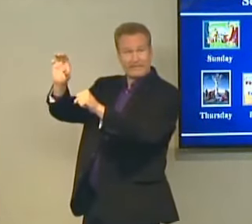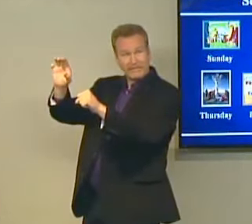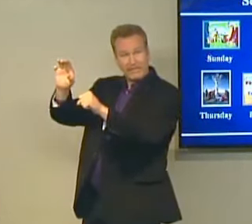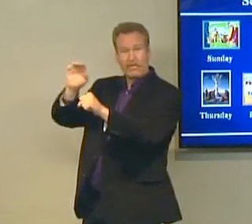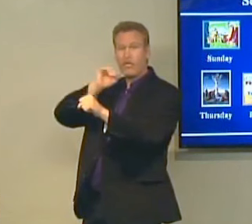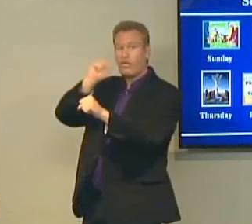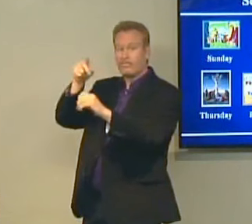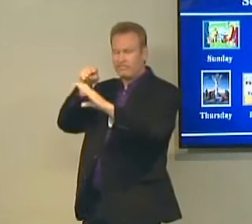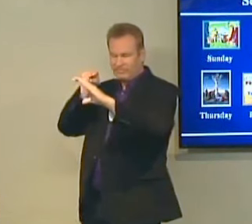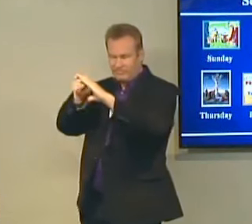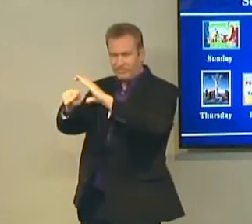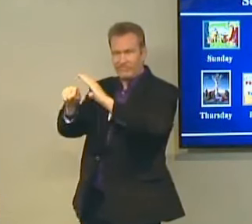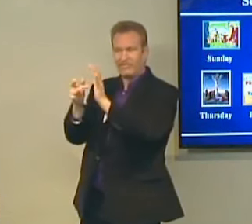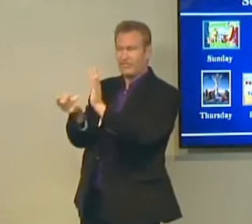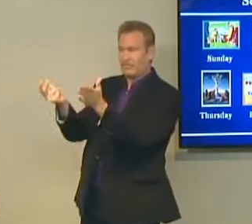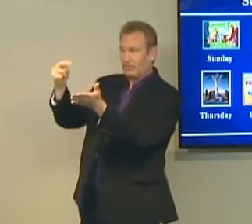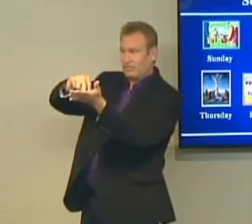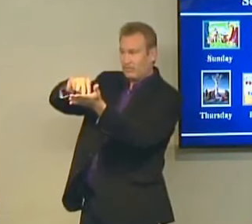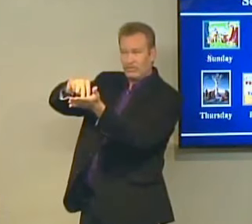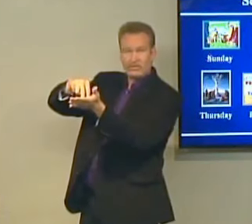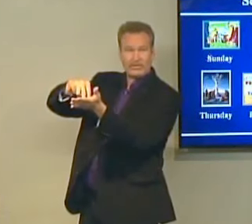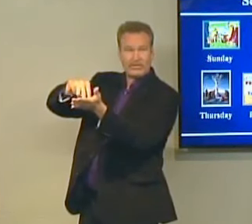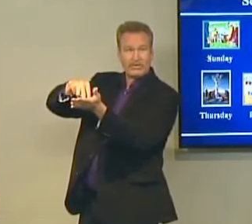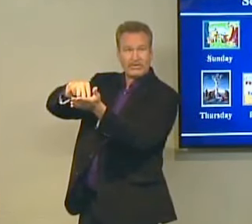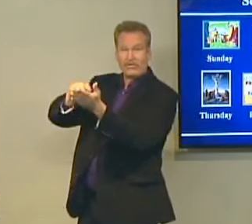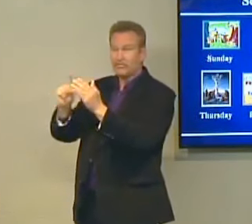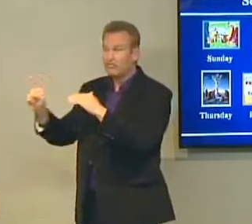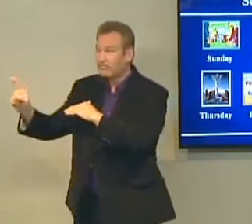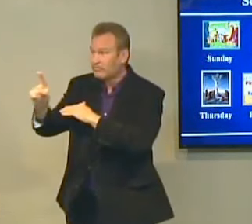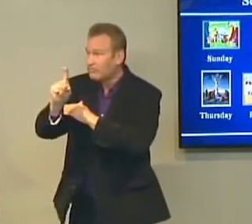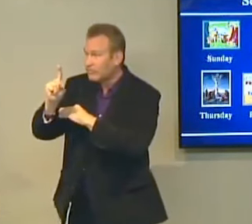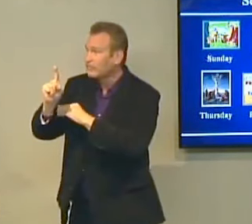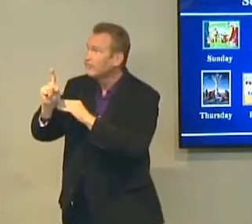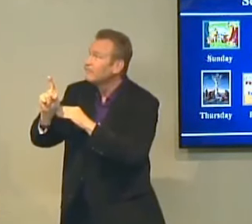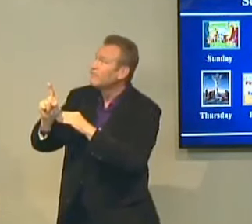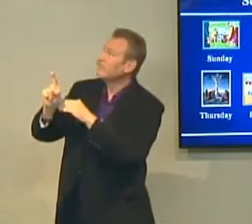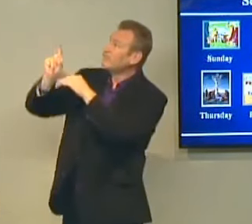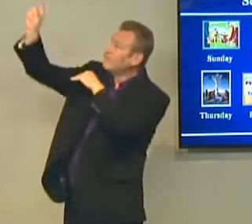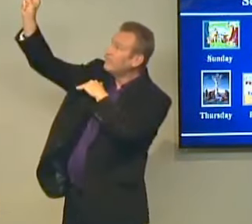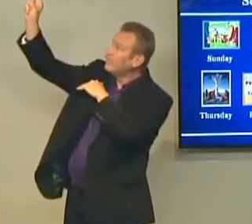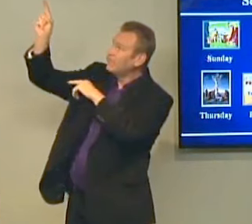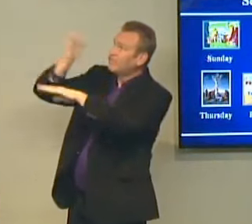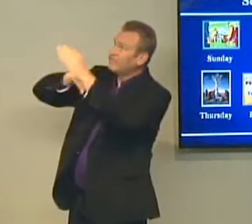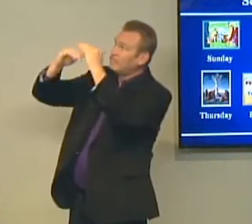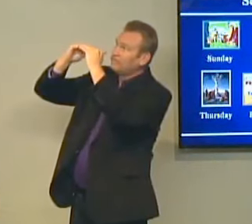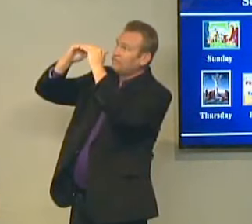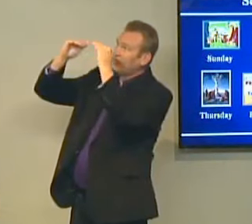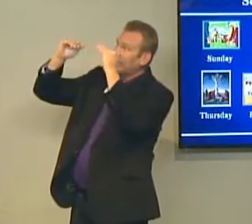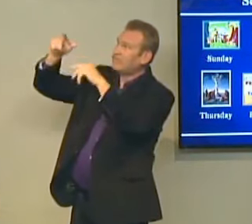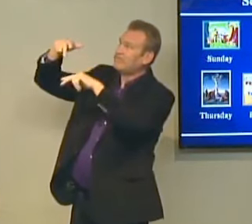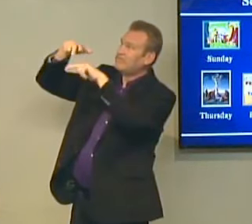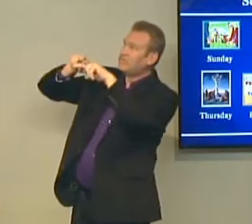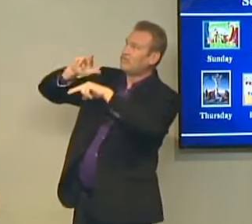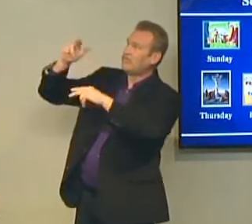Calvary. And then how Jesus was entombed for three days, and how he rose from the dead,